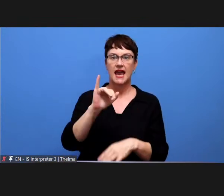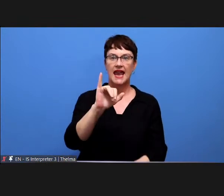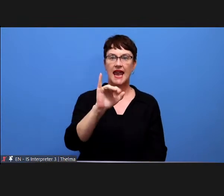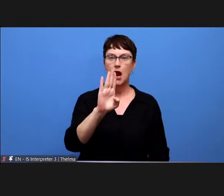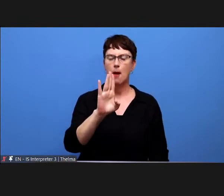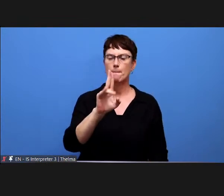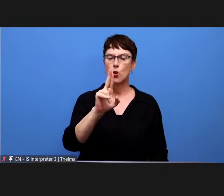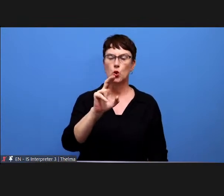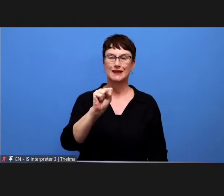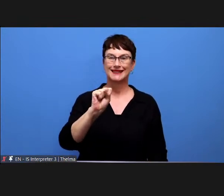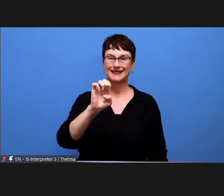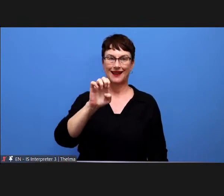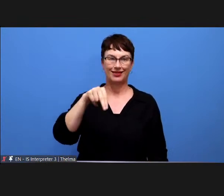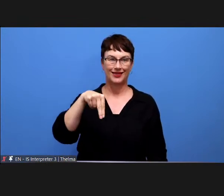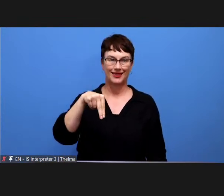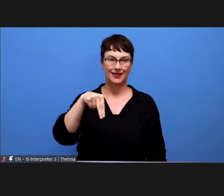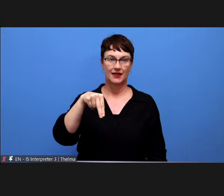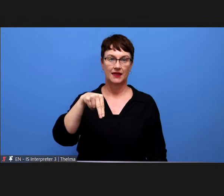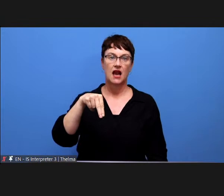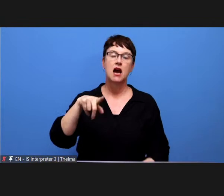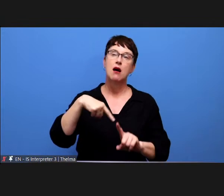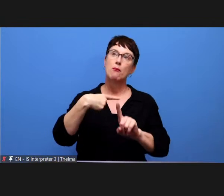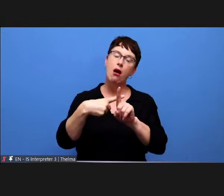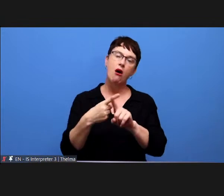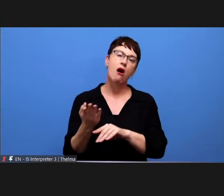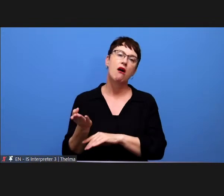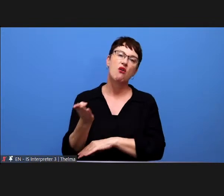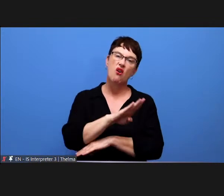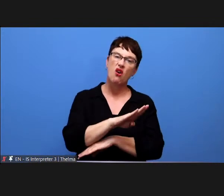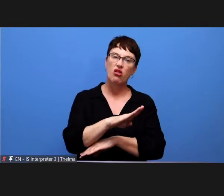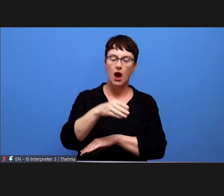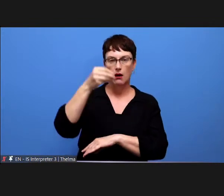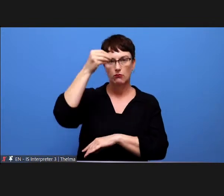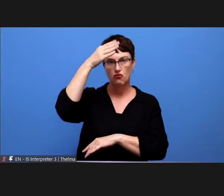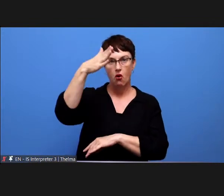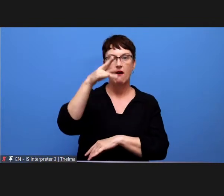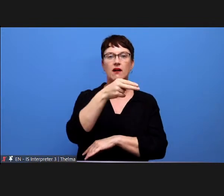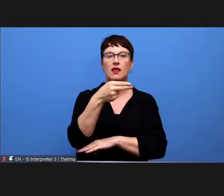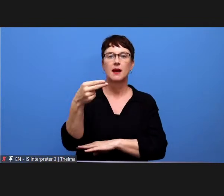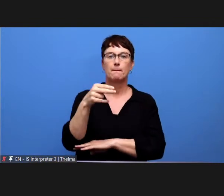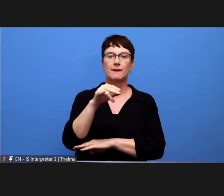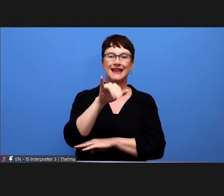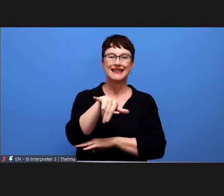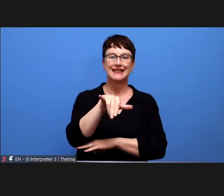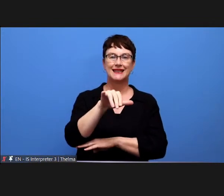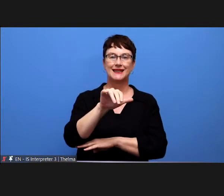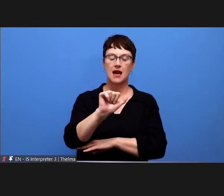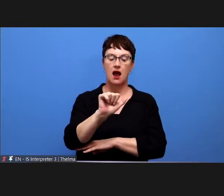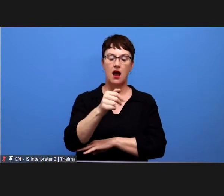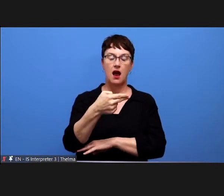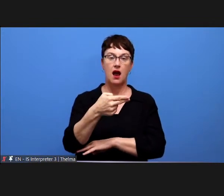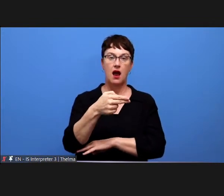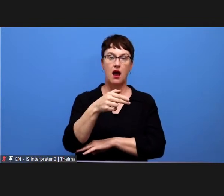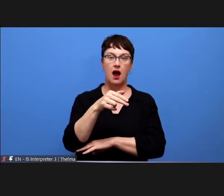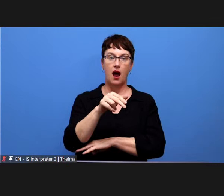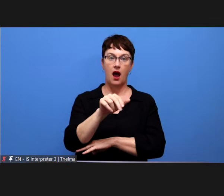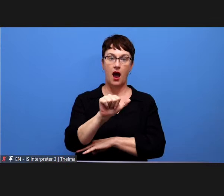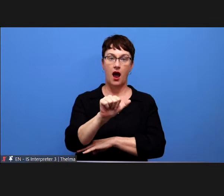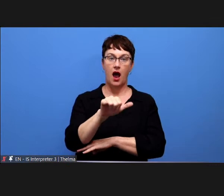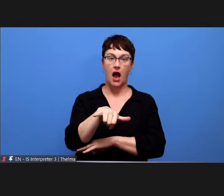the National Agency for Groundwater in Niger. The session was moderated